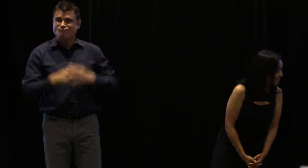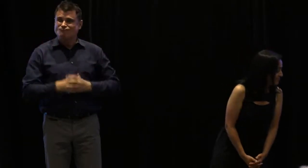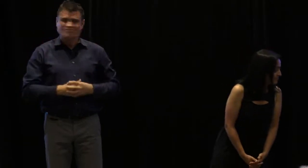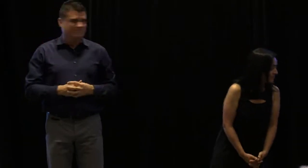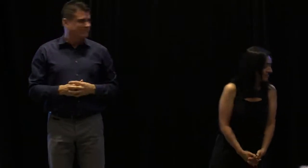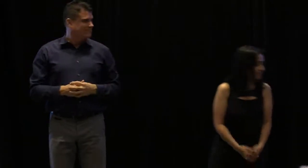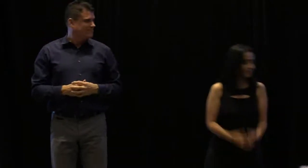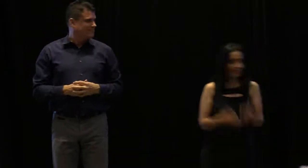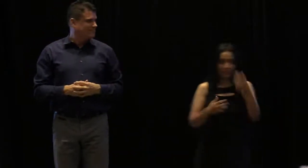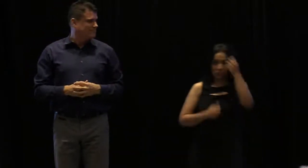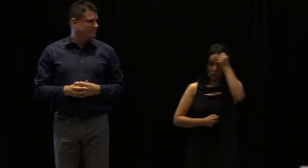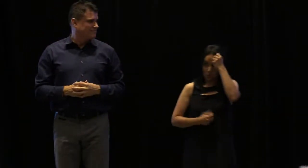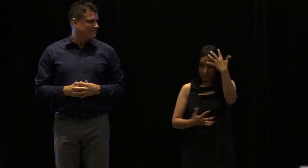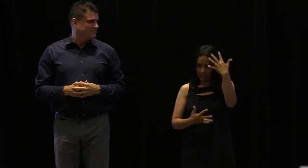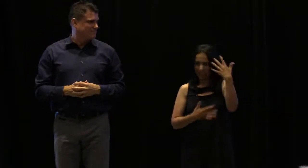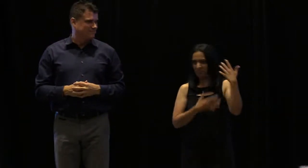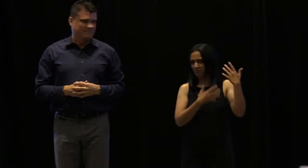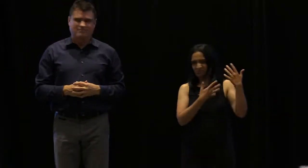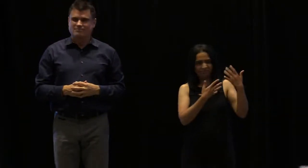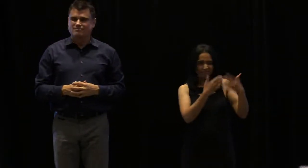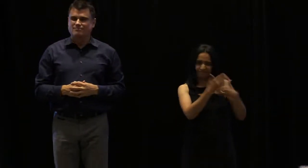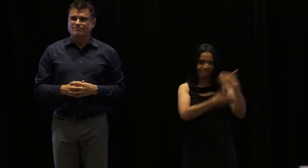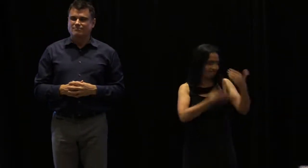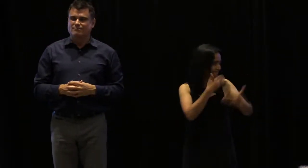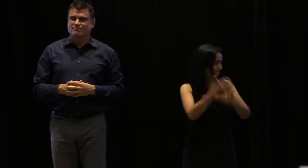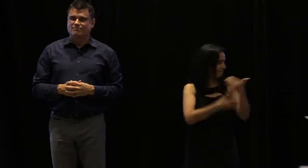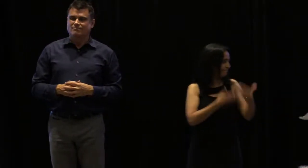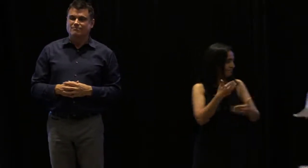Act. What a lot to celebrate.